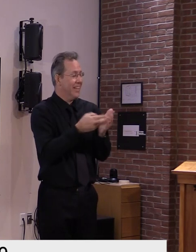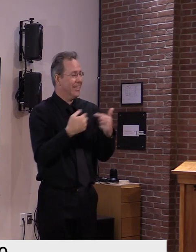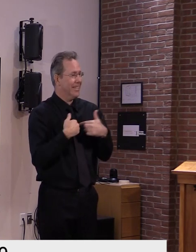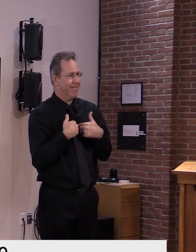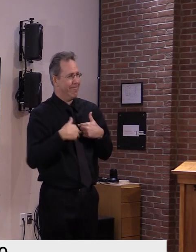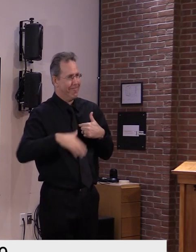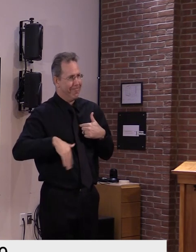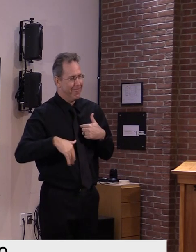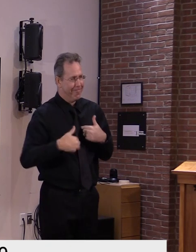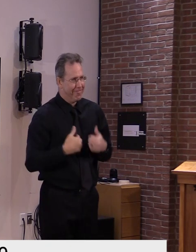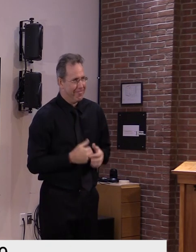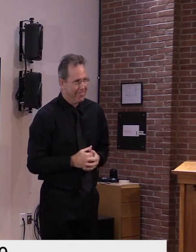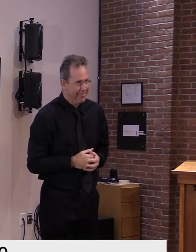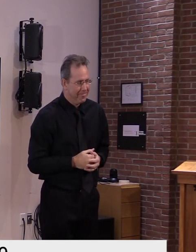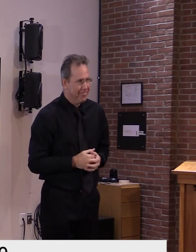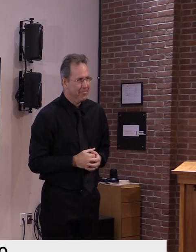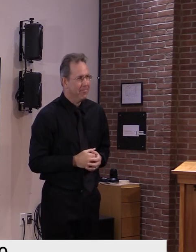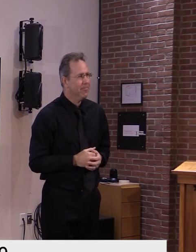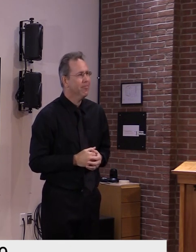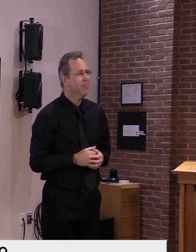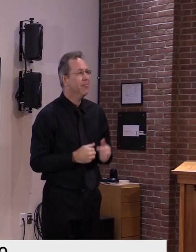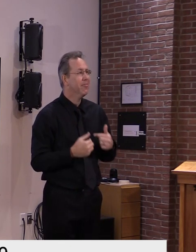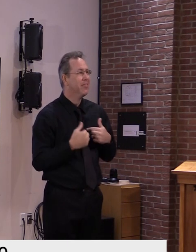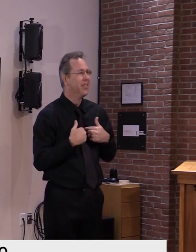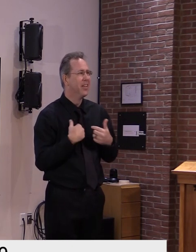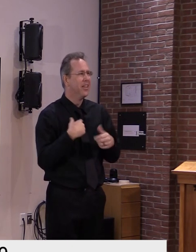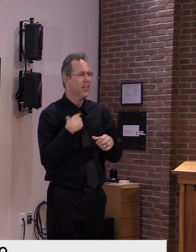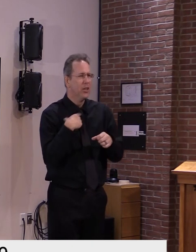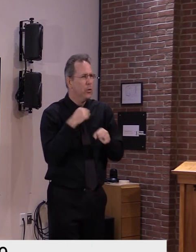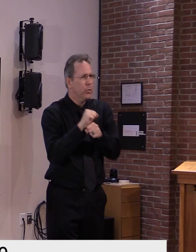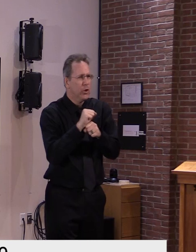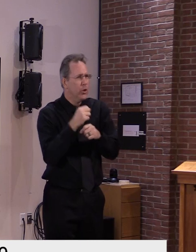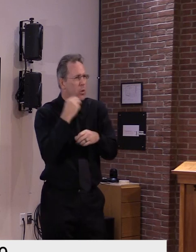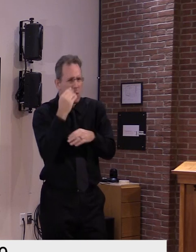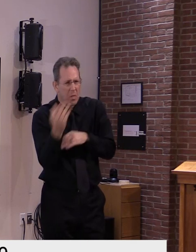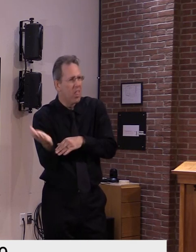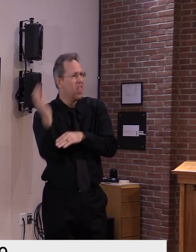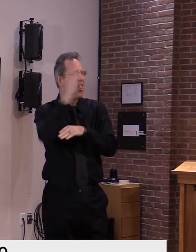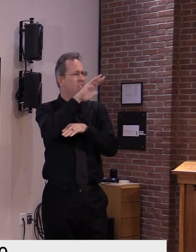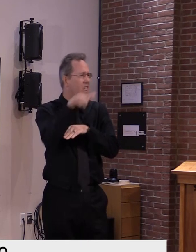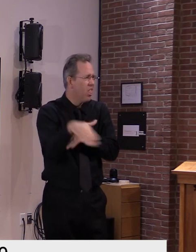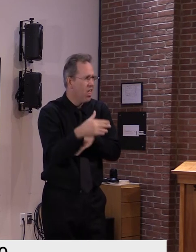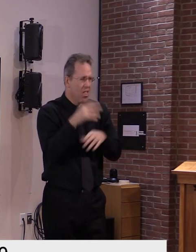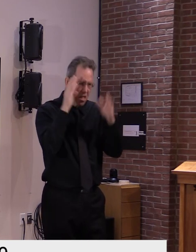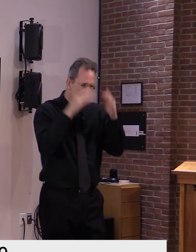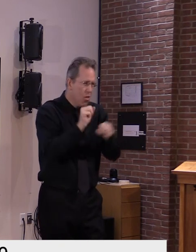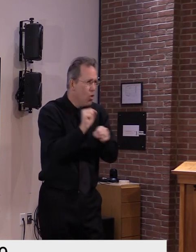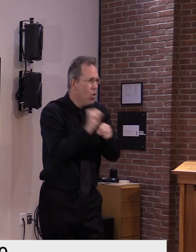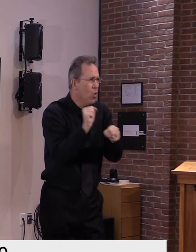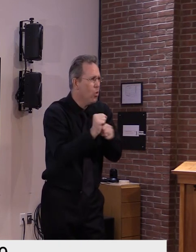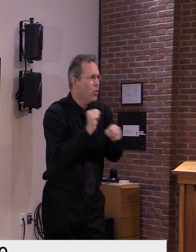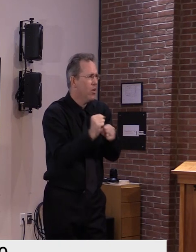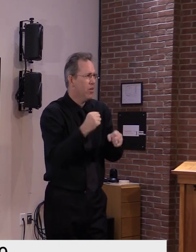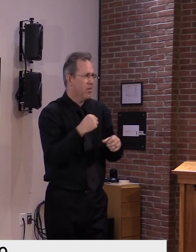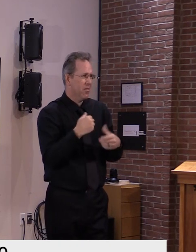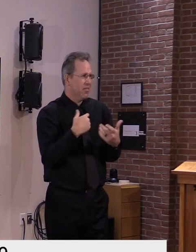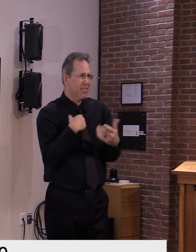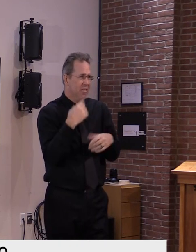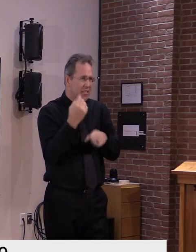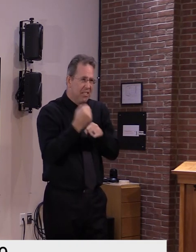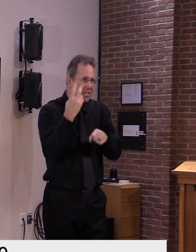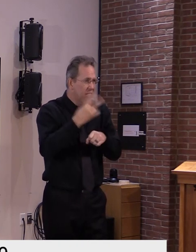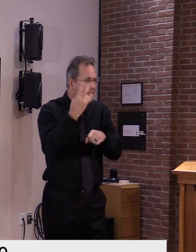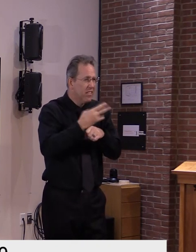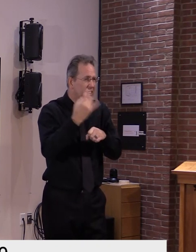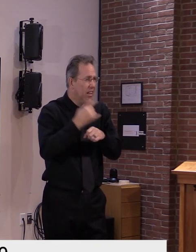before light to well after light, and it's been 6-7 days a week. I do take advantage every now and